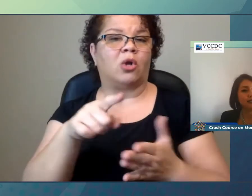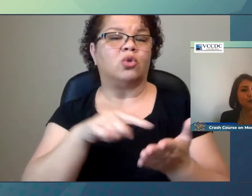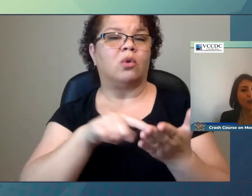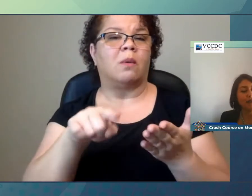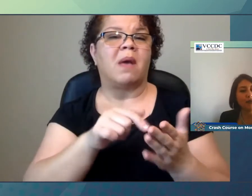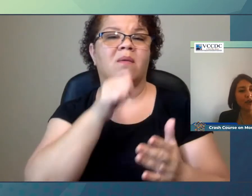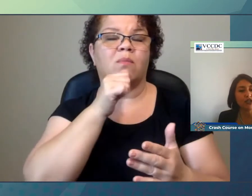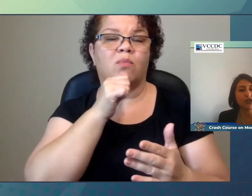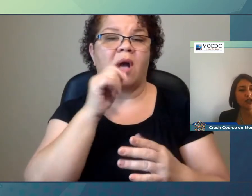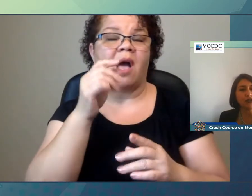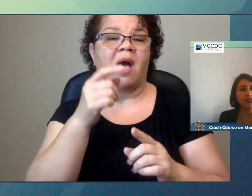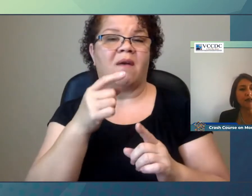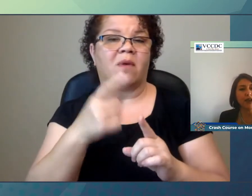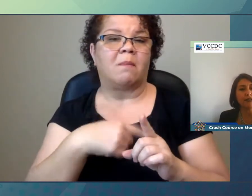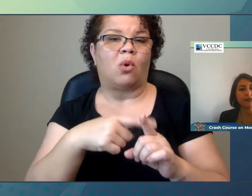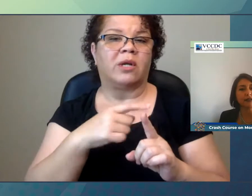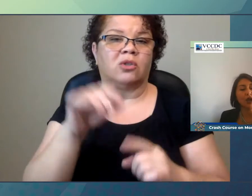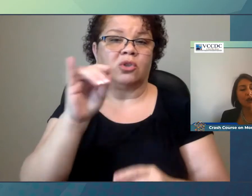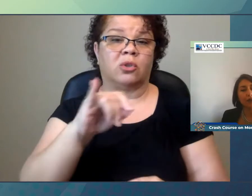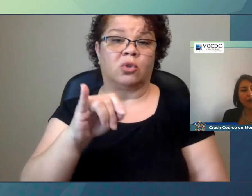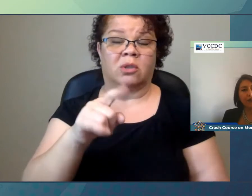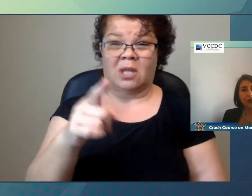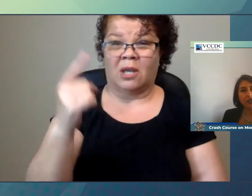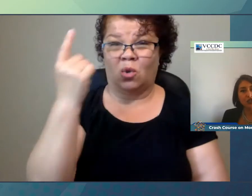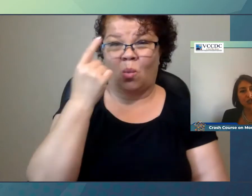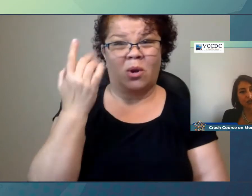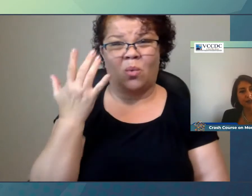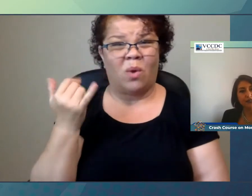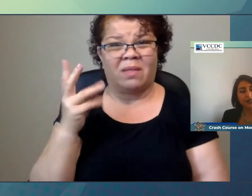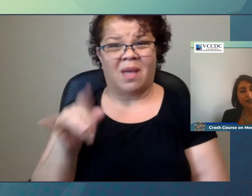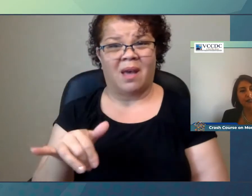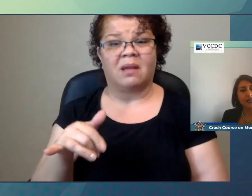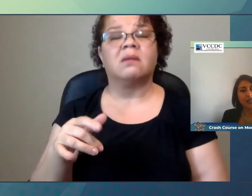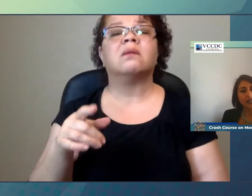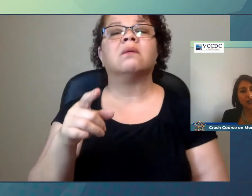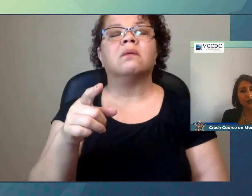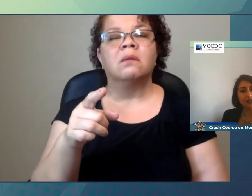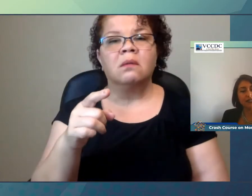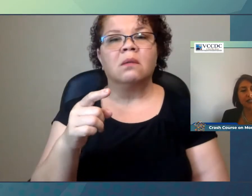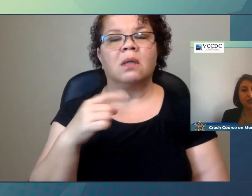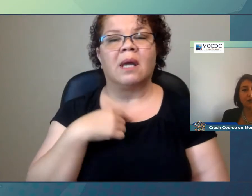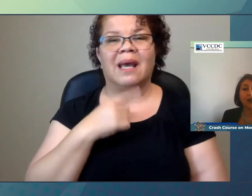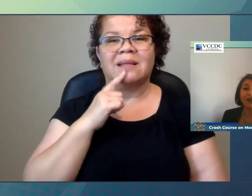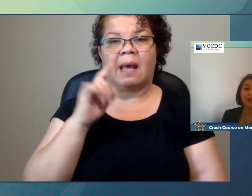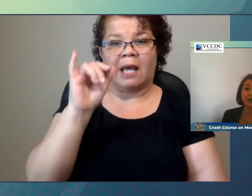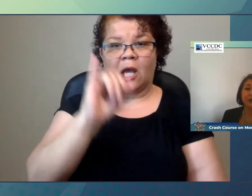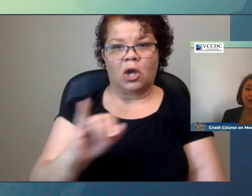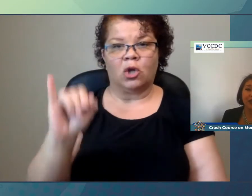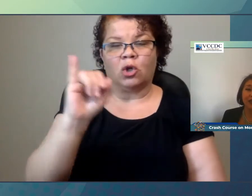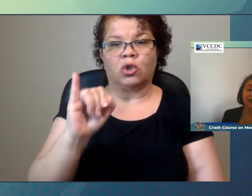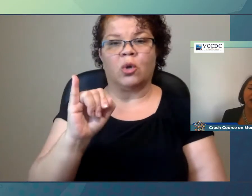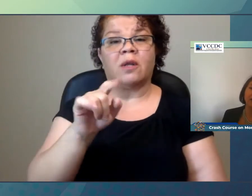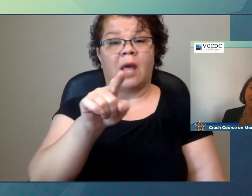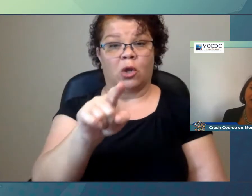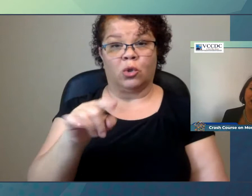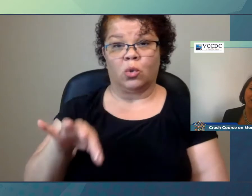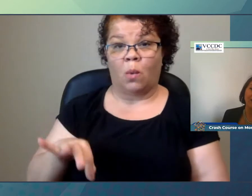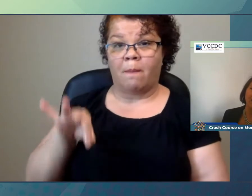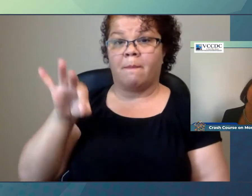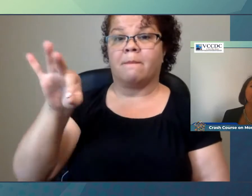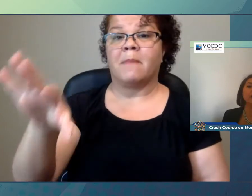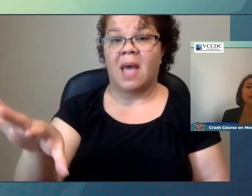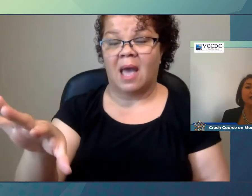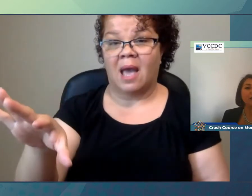What is private mortgage insurance, you ask? Private mortgage insurance is an insurance that you are actually paying on